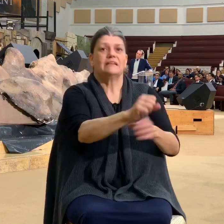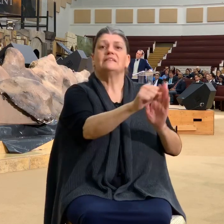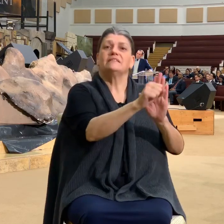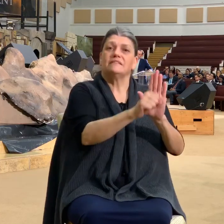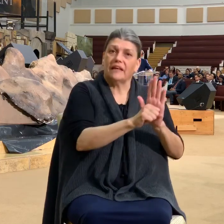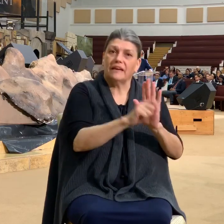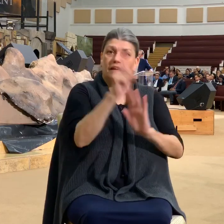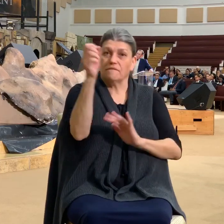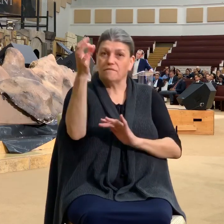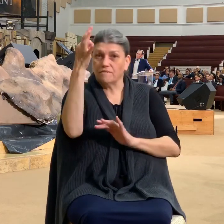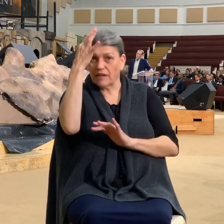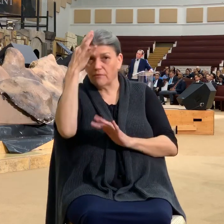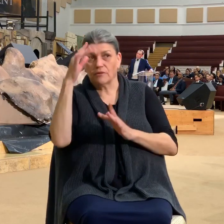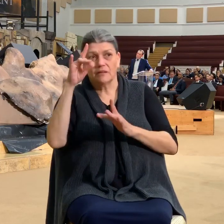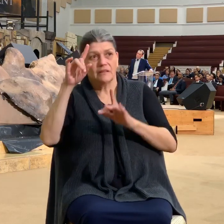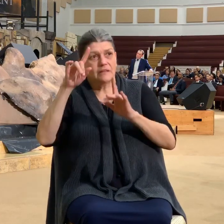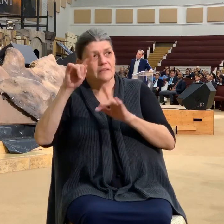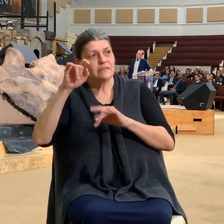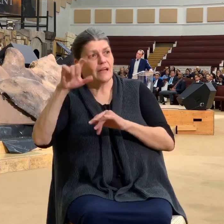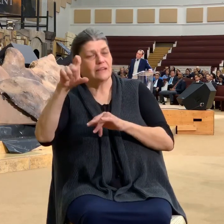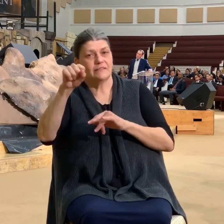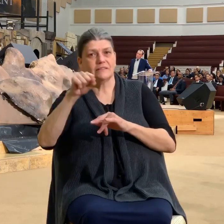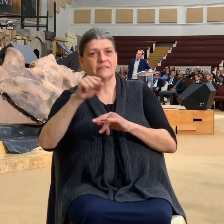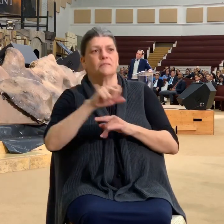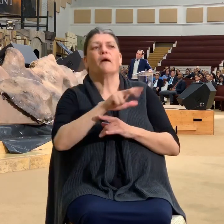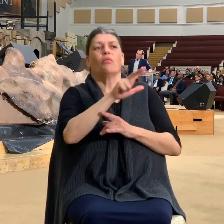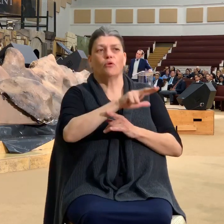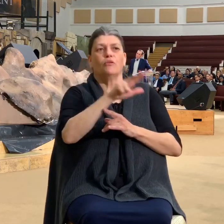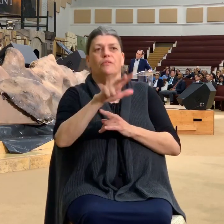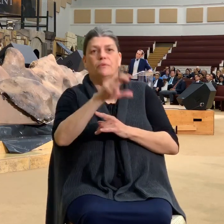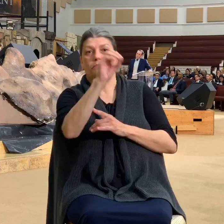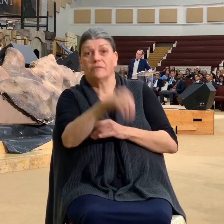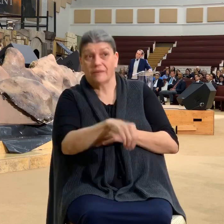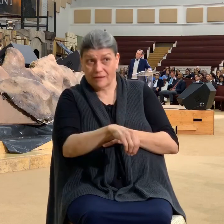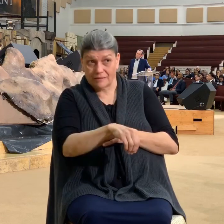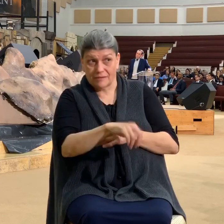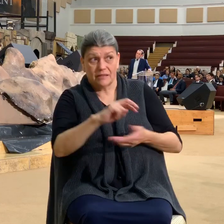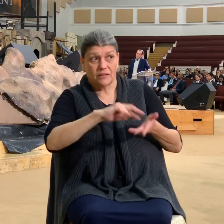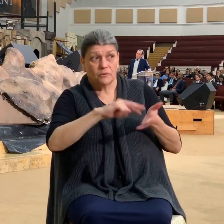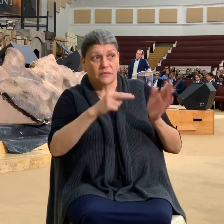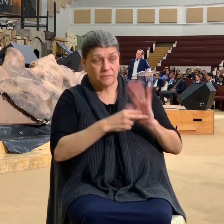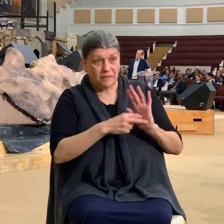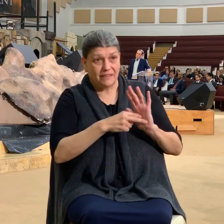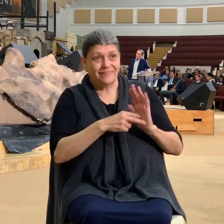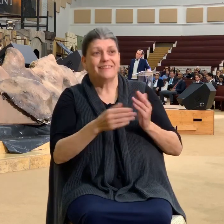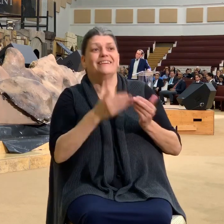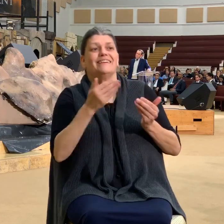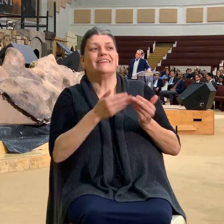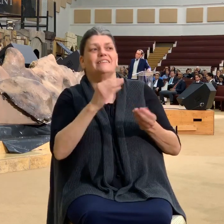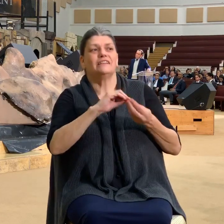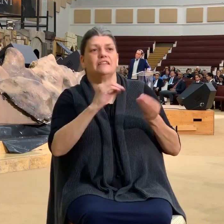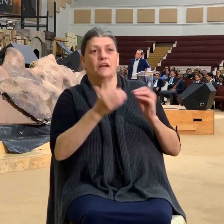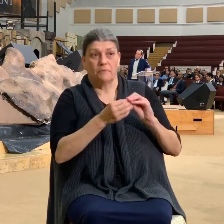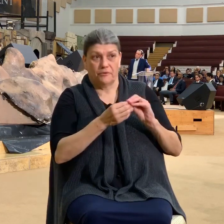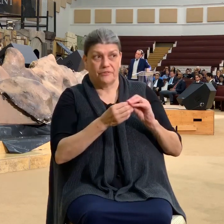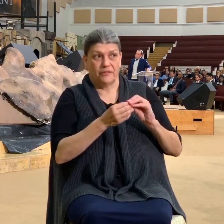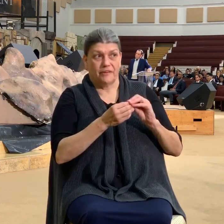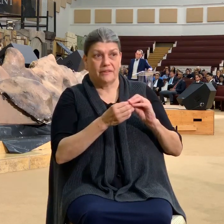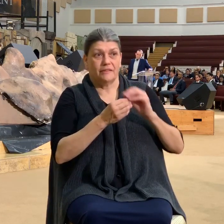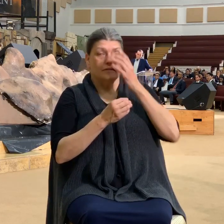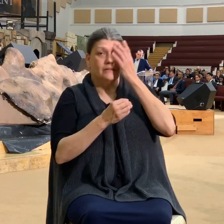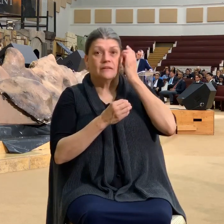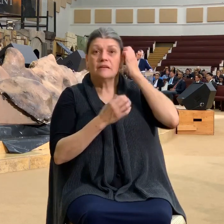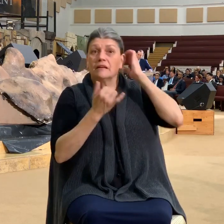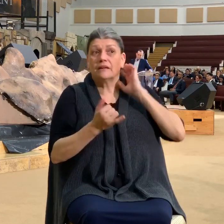taxes works out to be about 33%, which means, let's just take easy numbers. So,